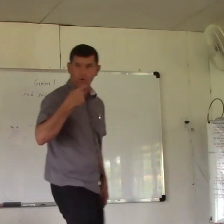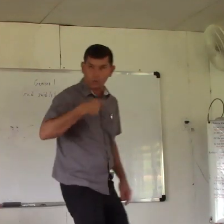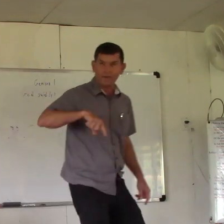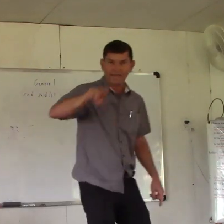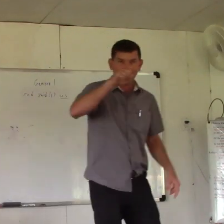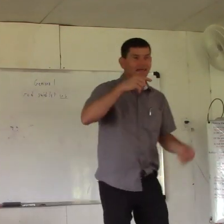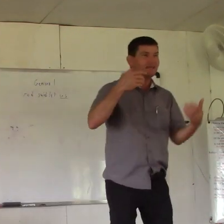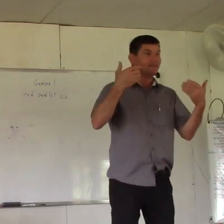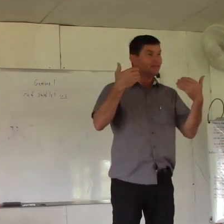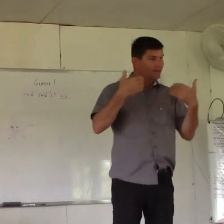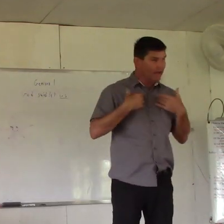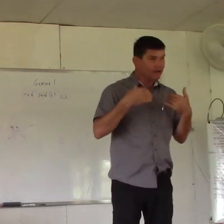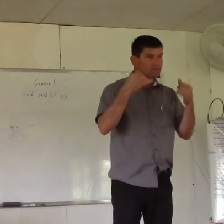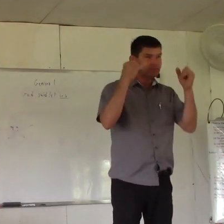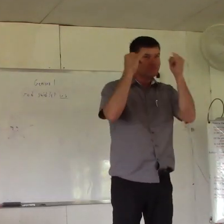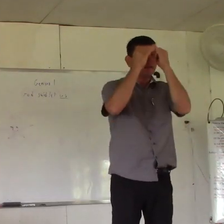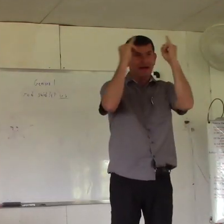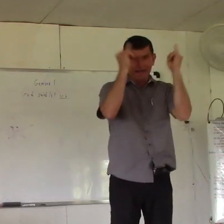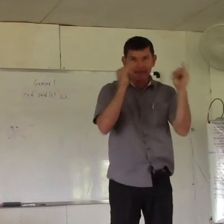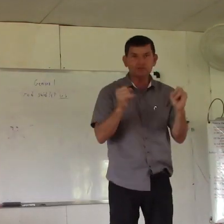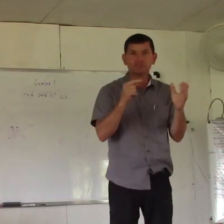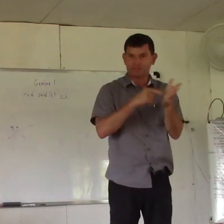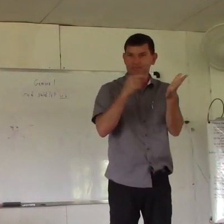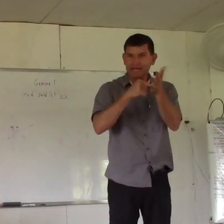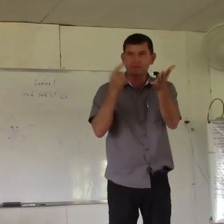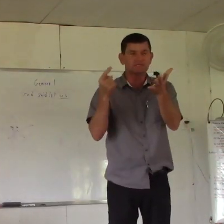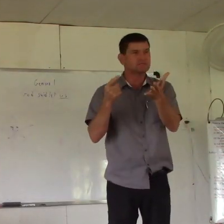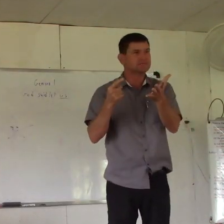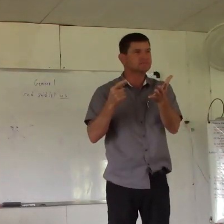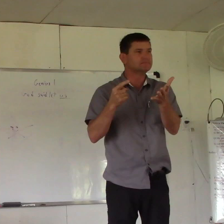We have idols sometimes.